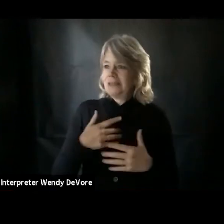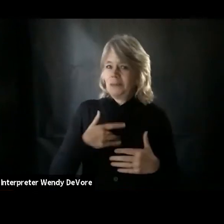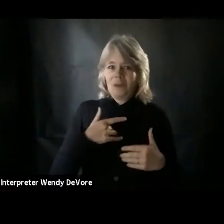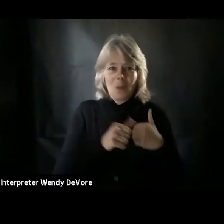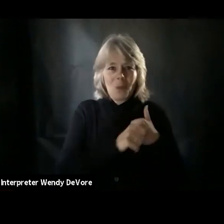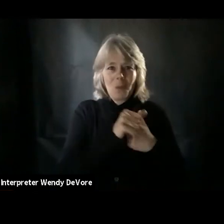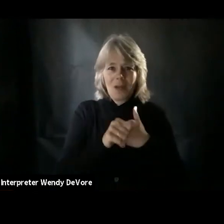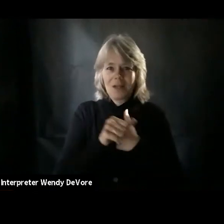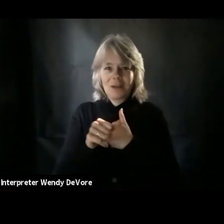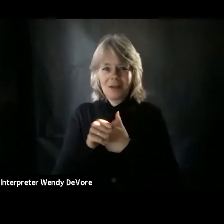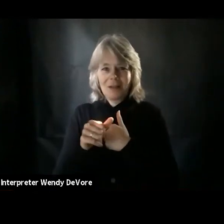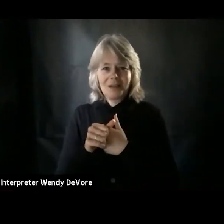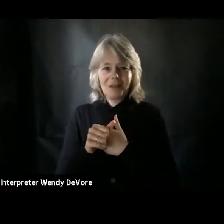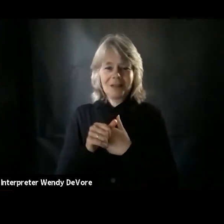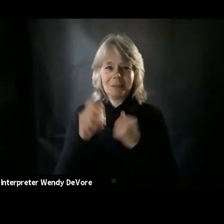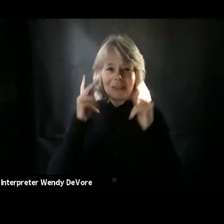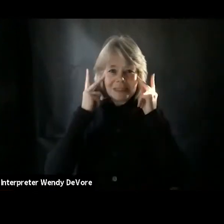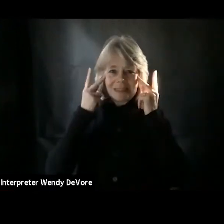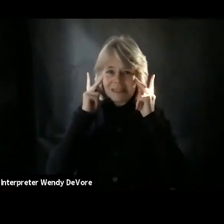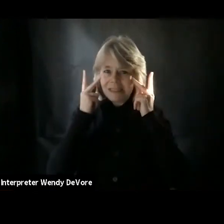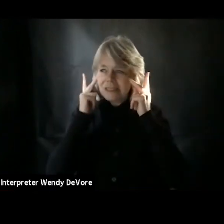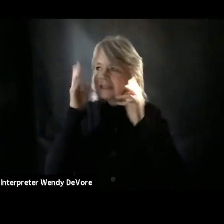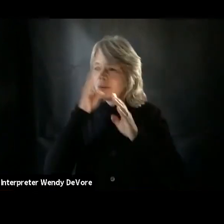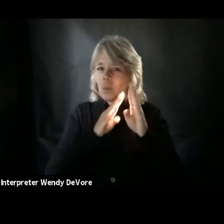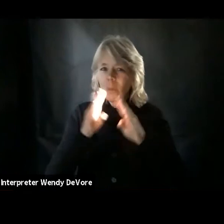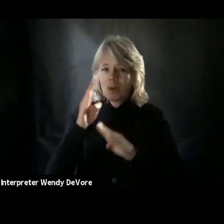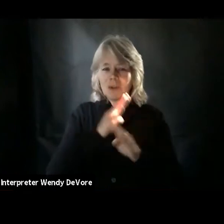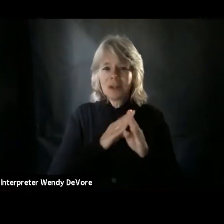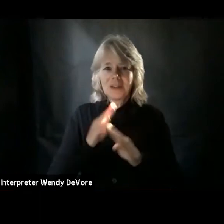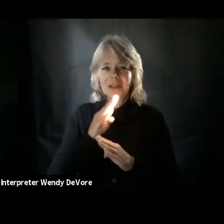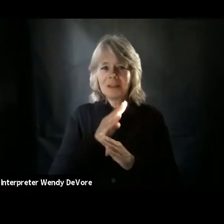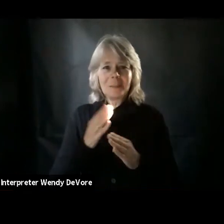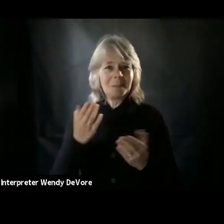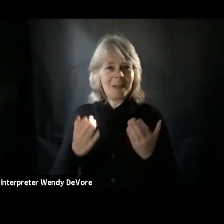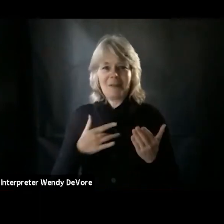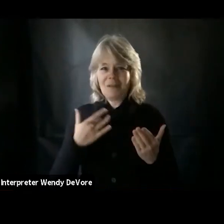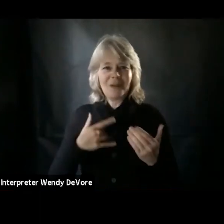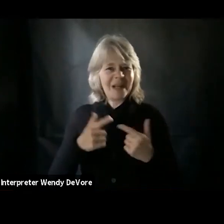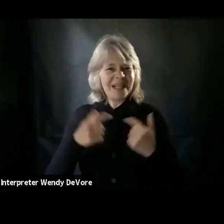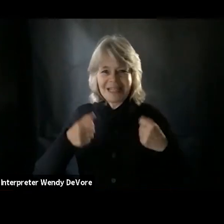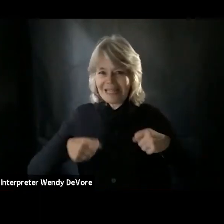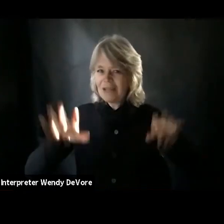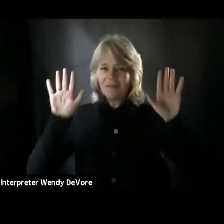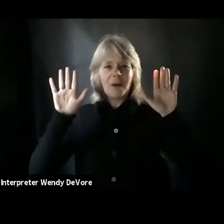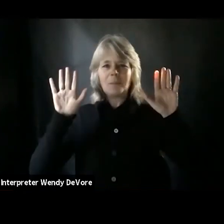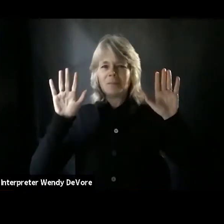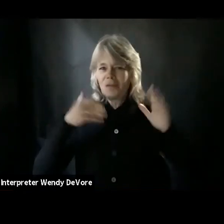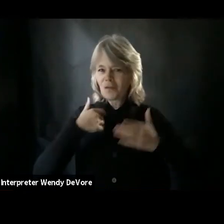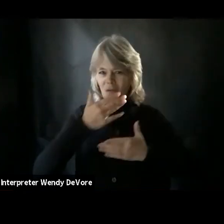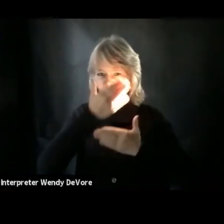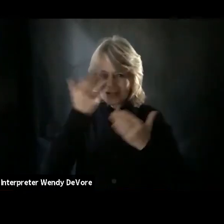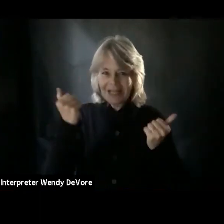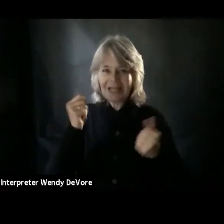to feel afraid, and maybe to feel like we should just give up on this idea